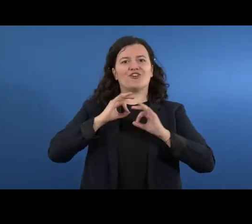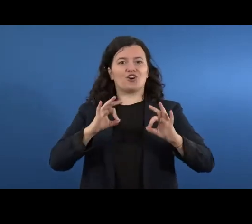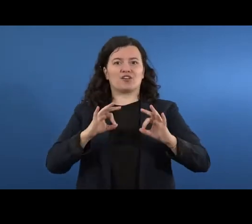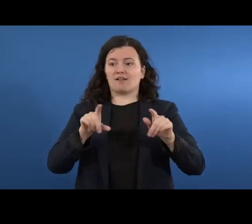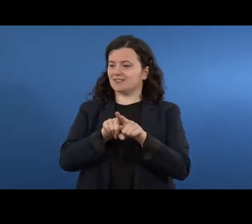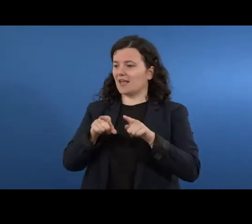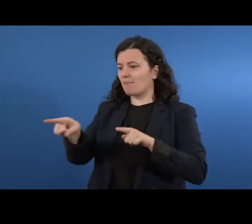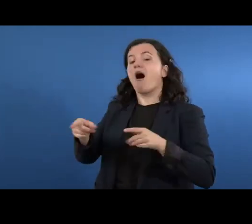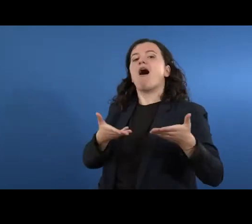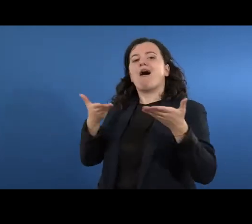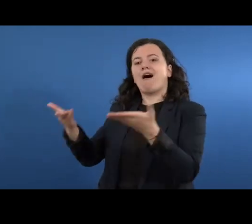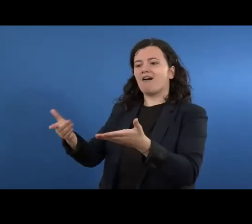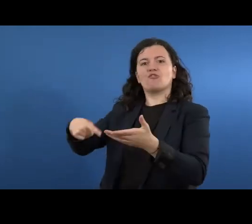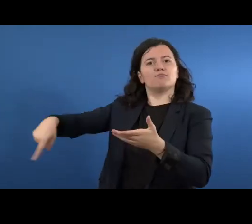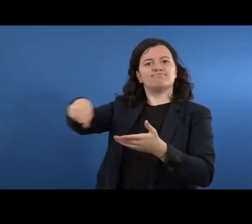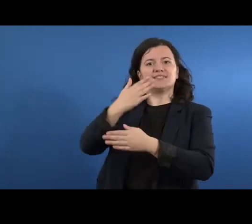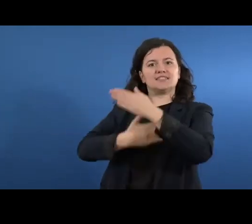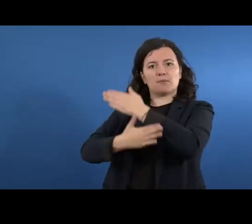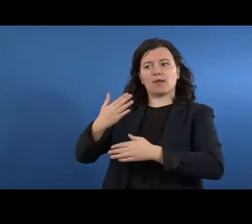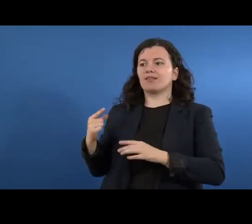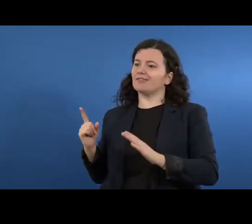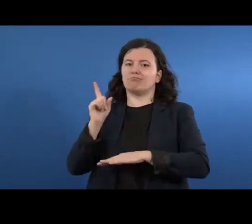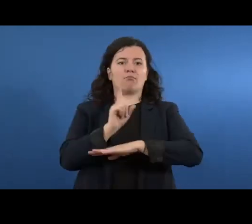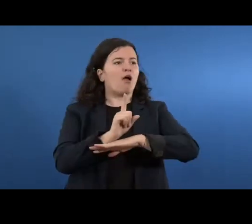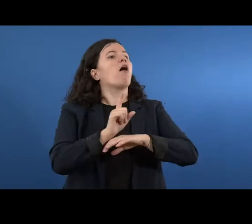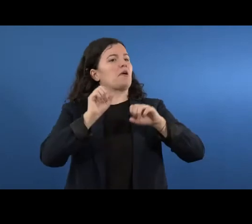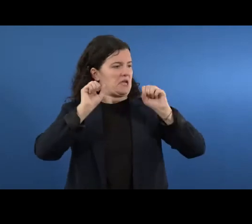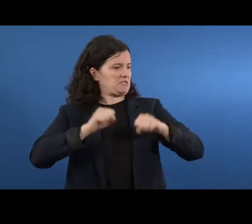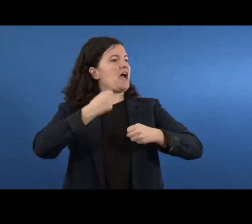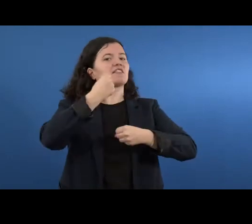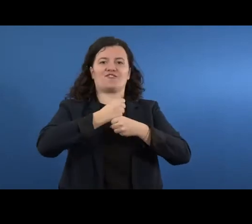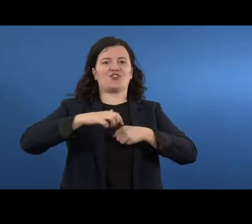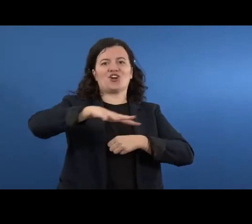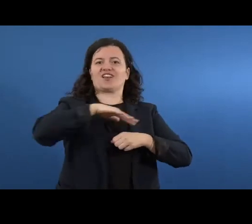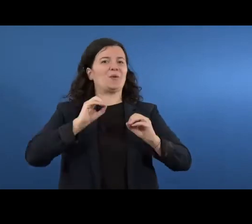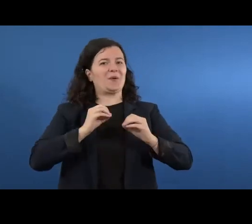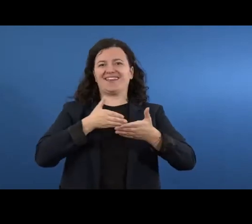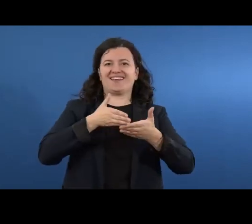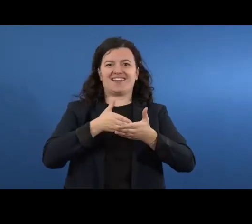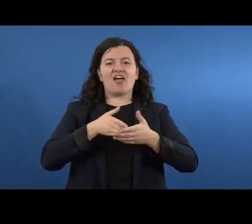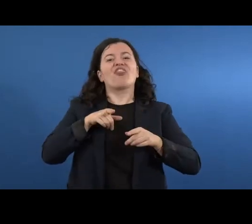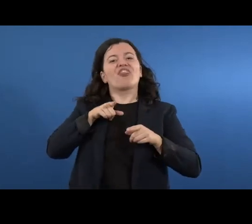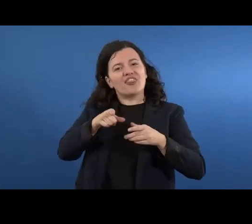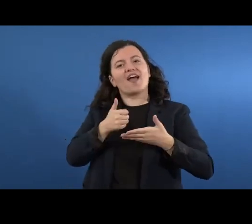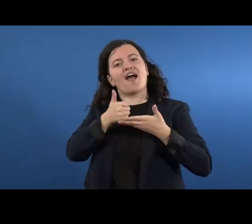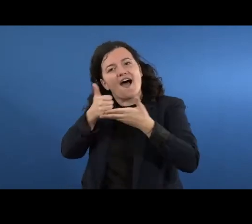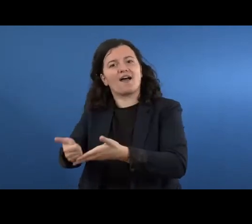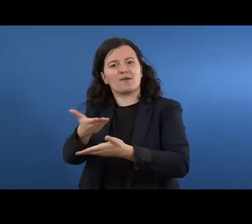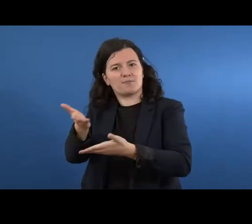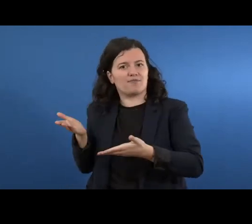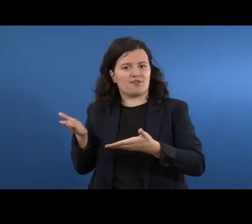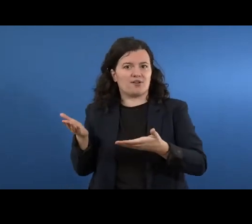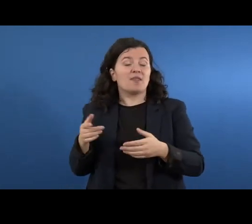disabilities. First thing, I think that, and again, that might be for